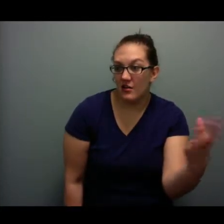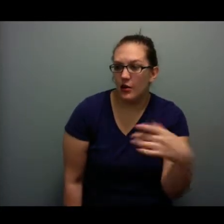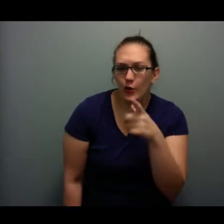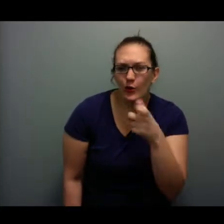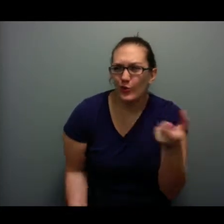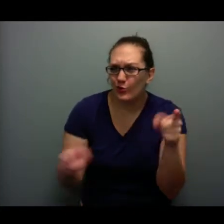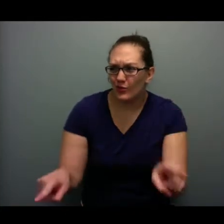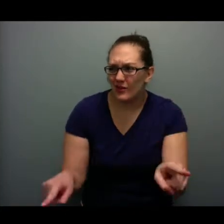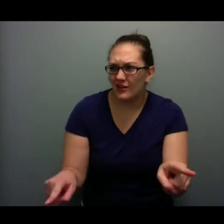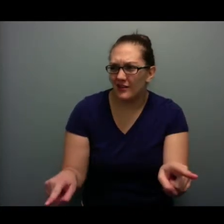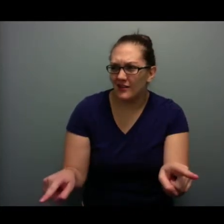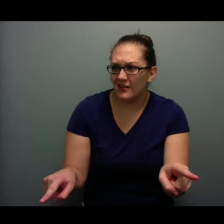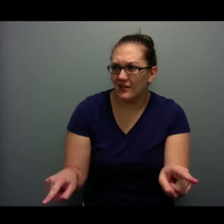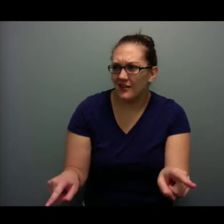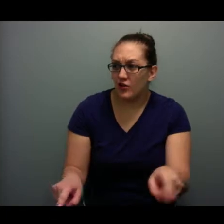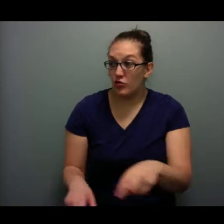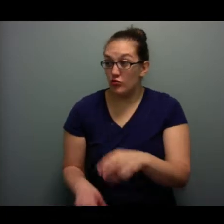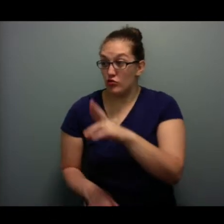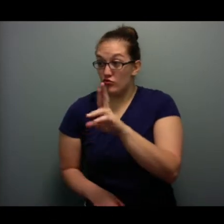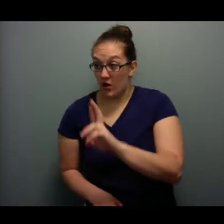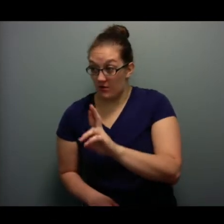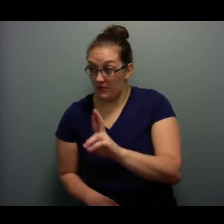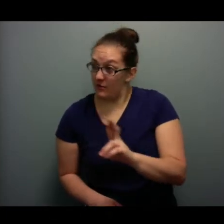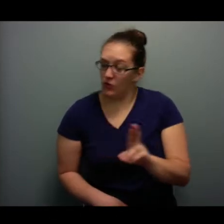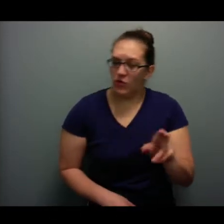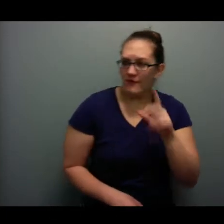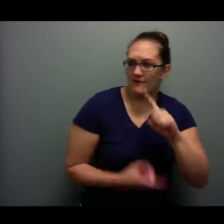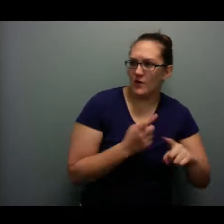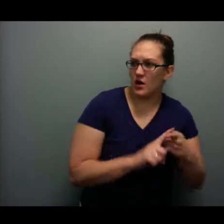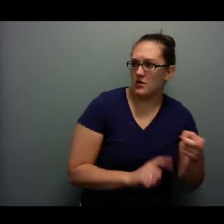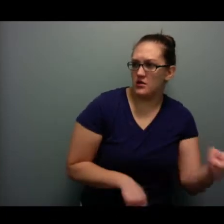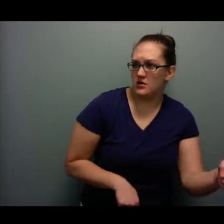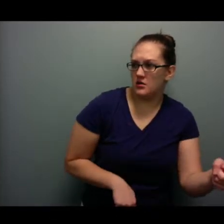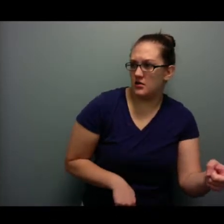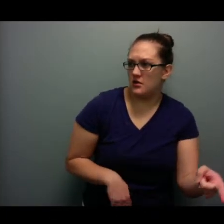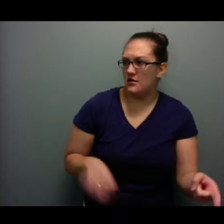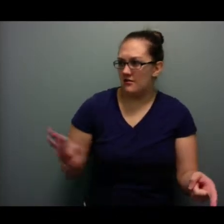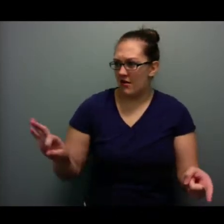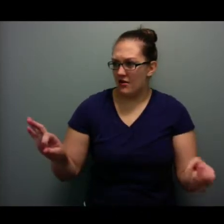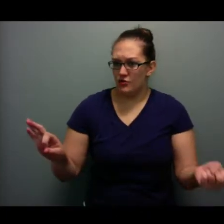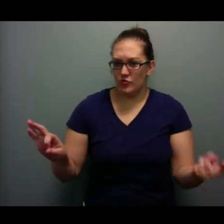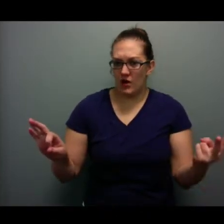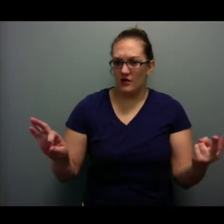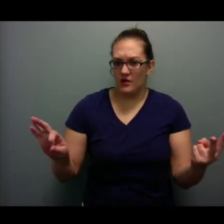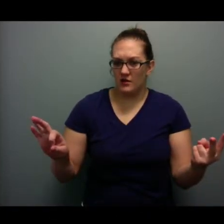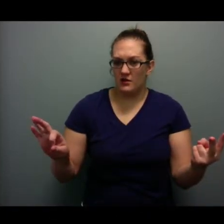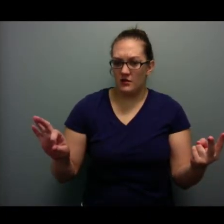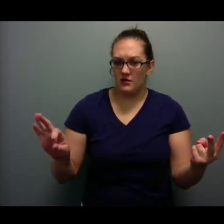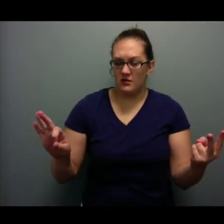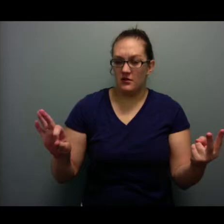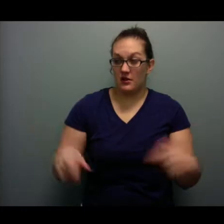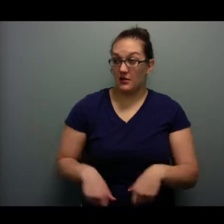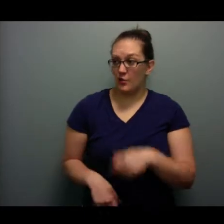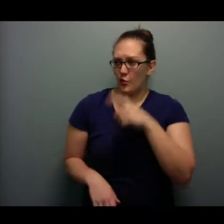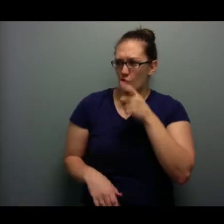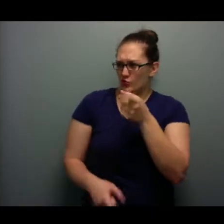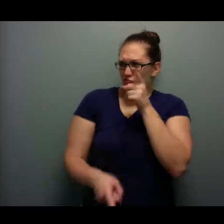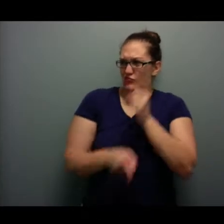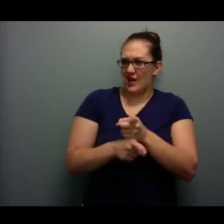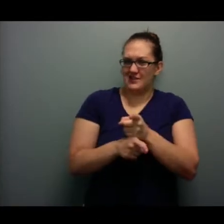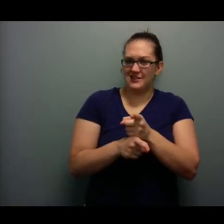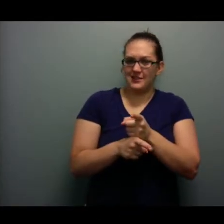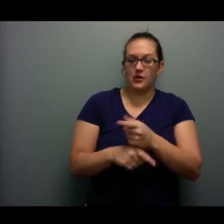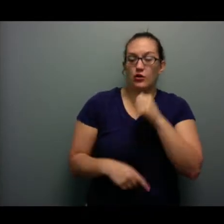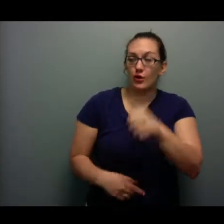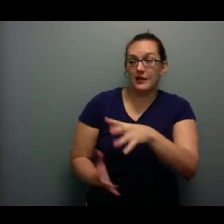or his friend? And on your paper, tell me why. I want you to prove it. So is Robbie correct or his friend? And you don't have to